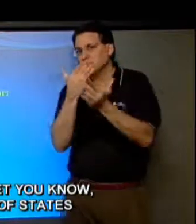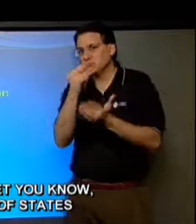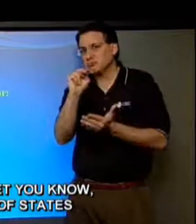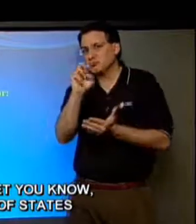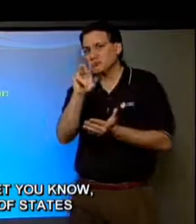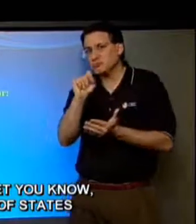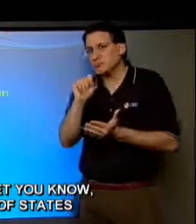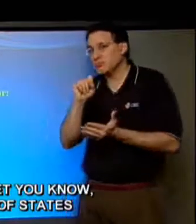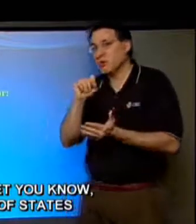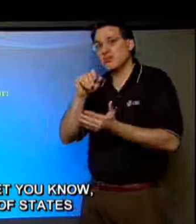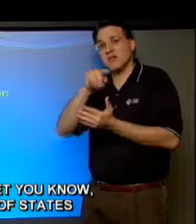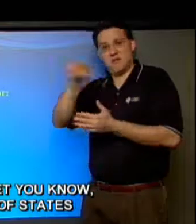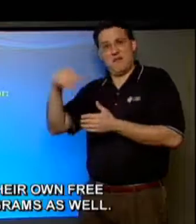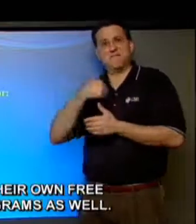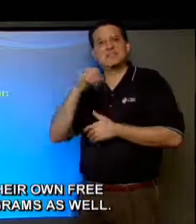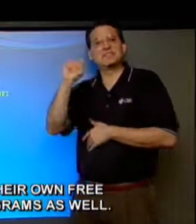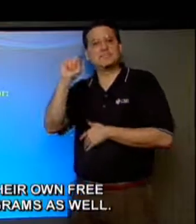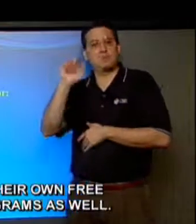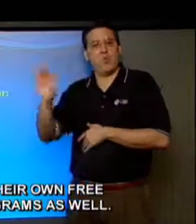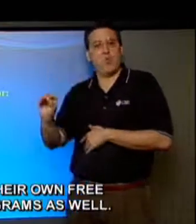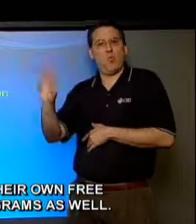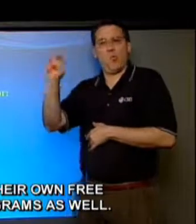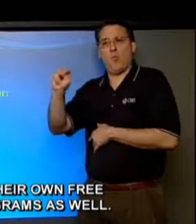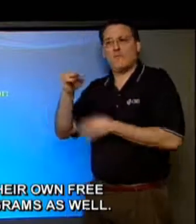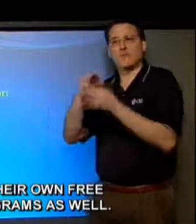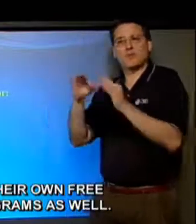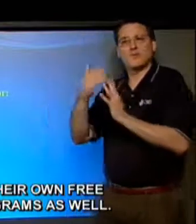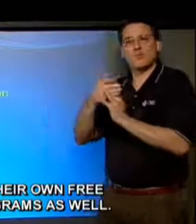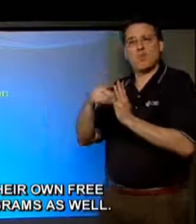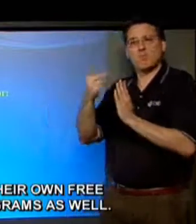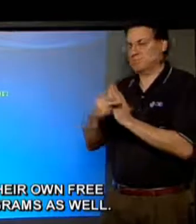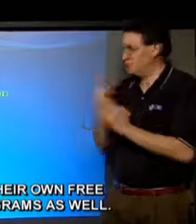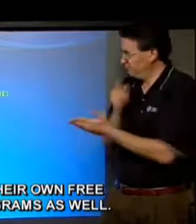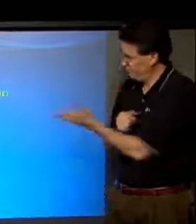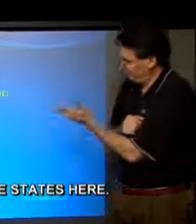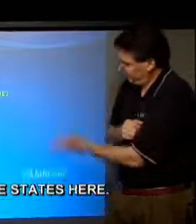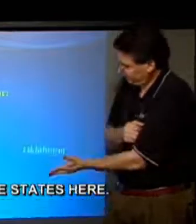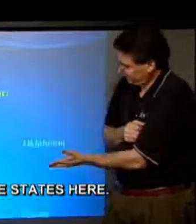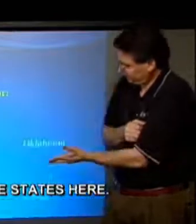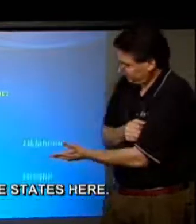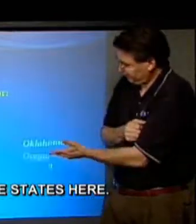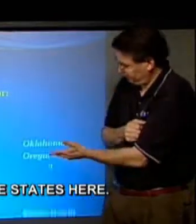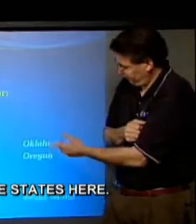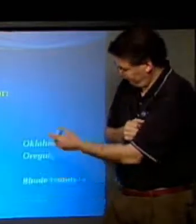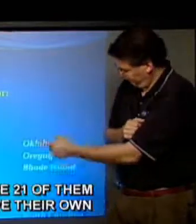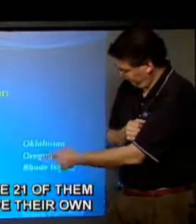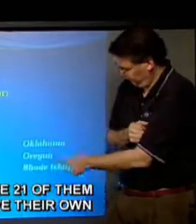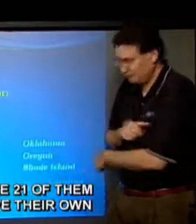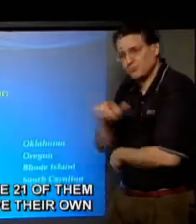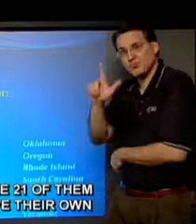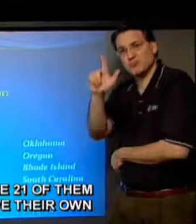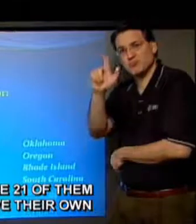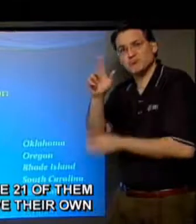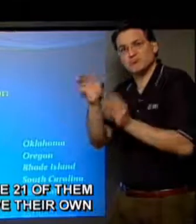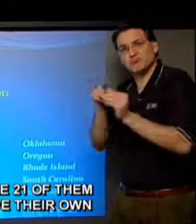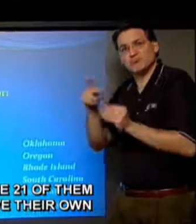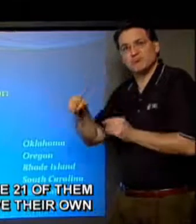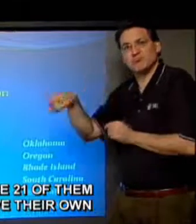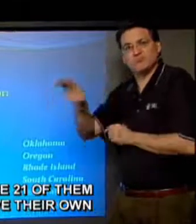know, a lot of states do have their own free filing programs as well, such as these states here. There are 21 of them that have their